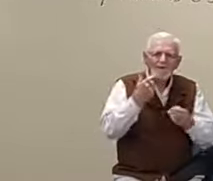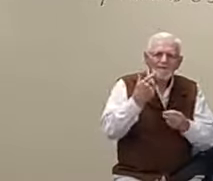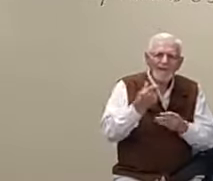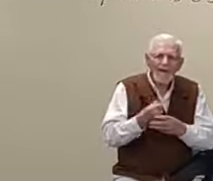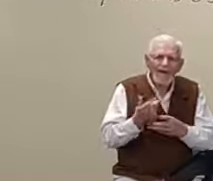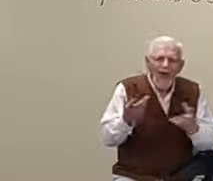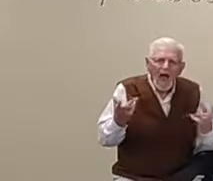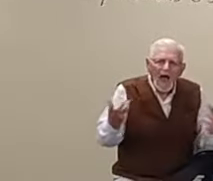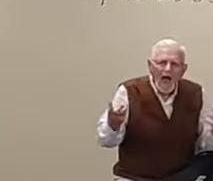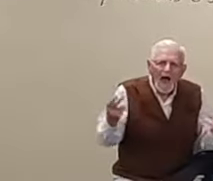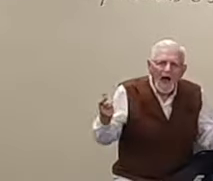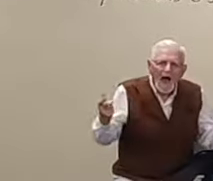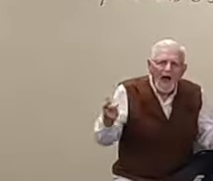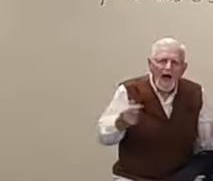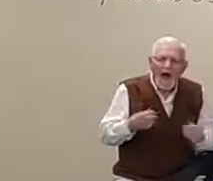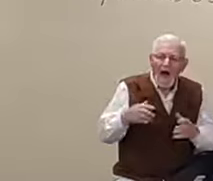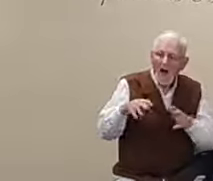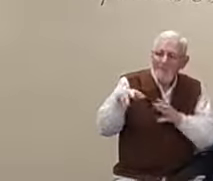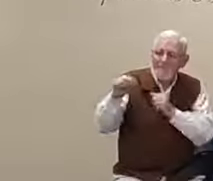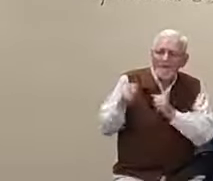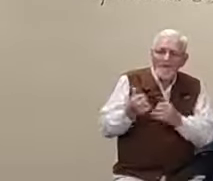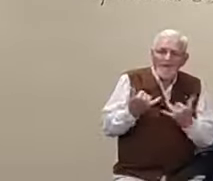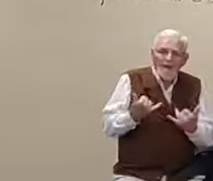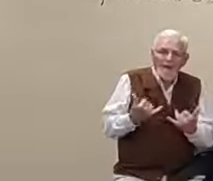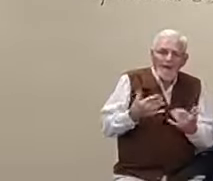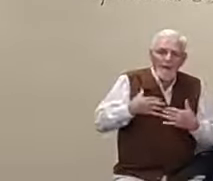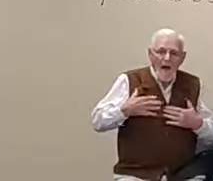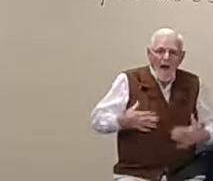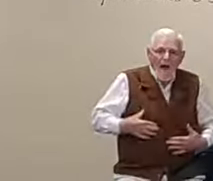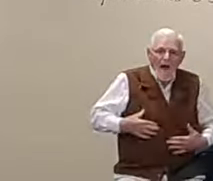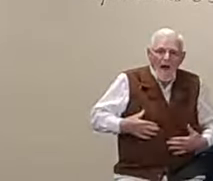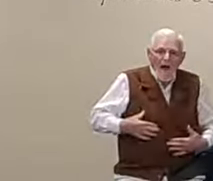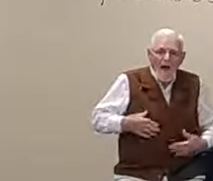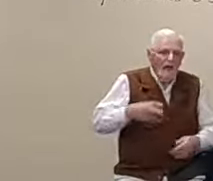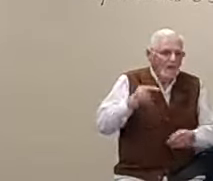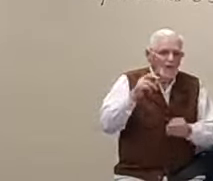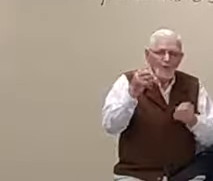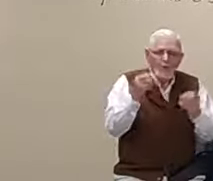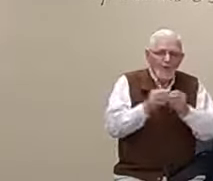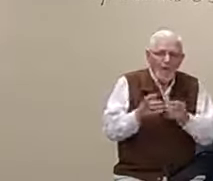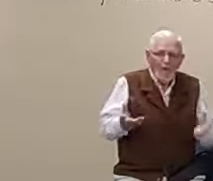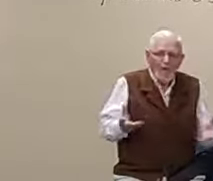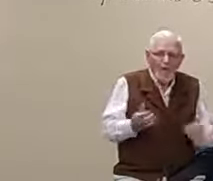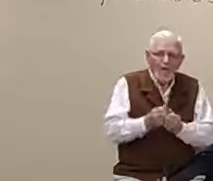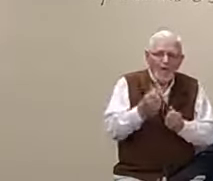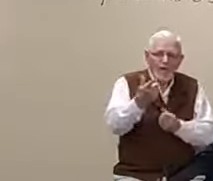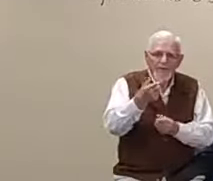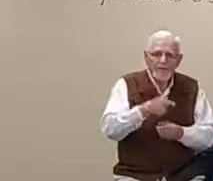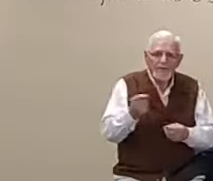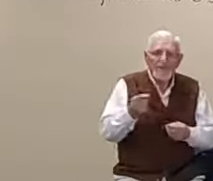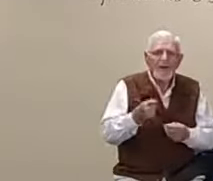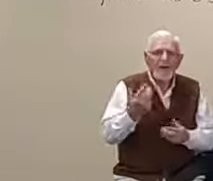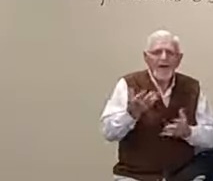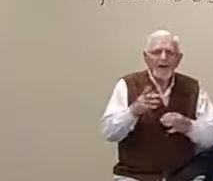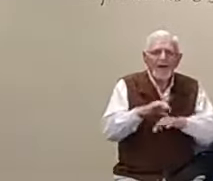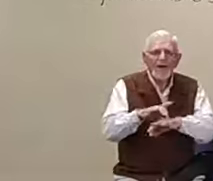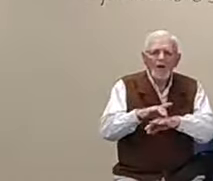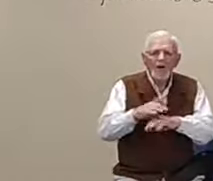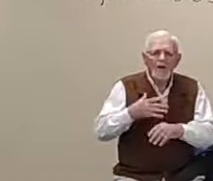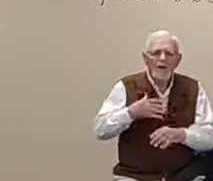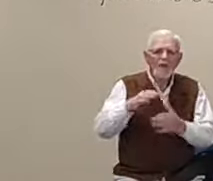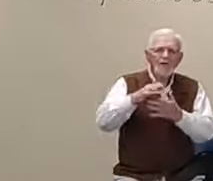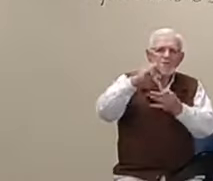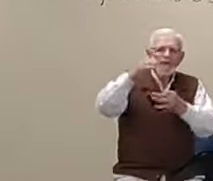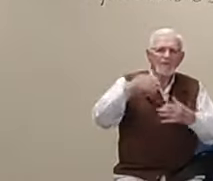boys, I'm leaving out of here. My physical body is no longer going to be with you, but on this earth is going to be my